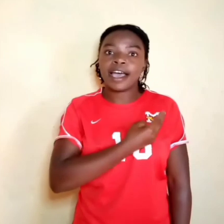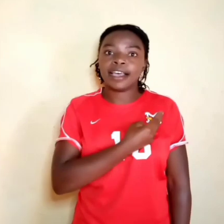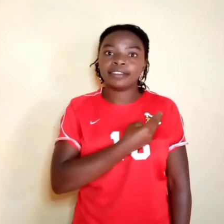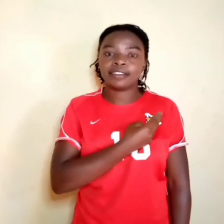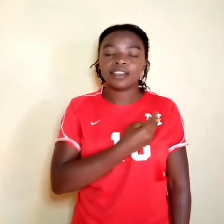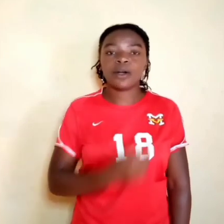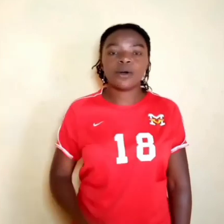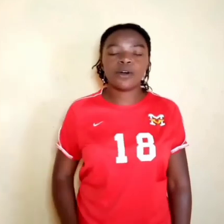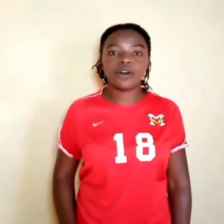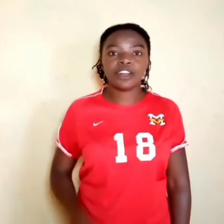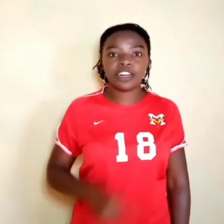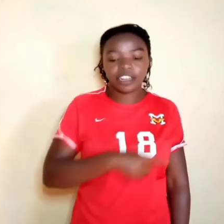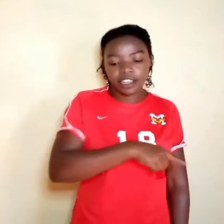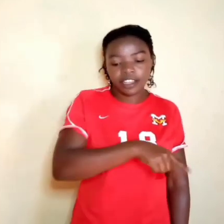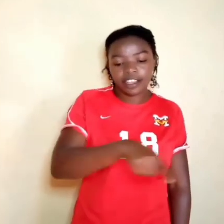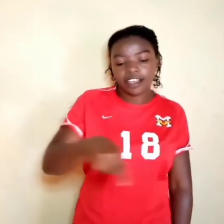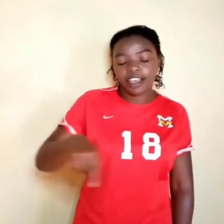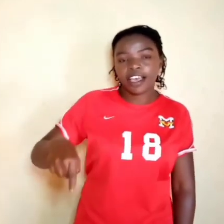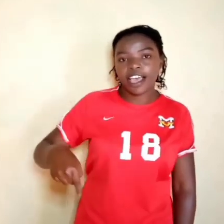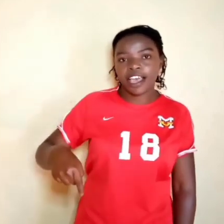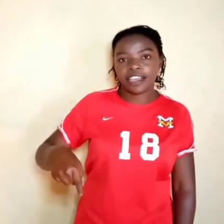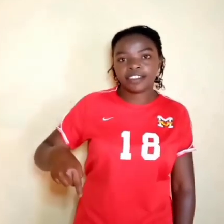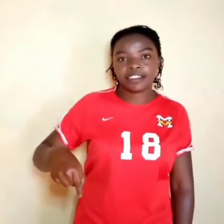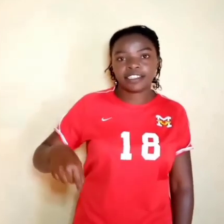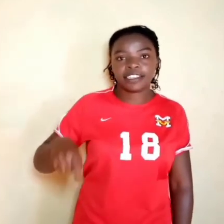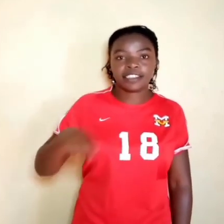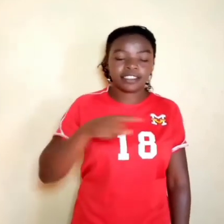us, or us,